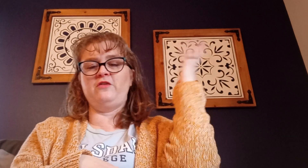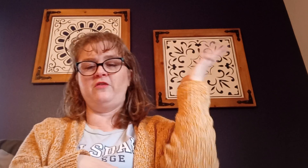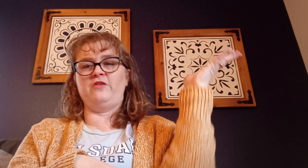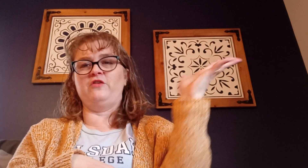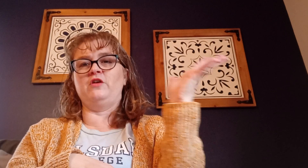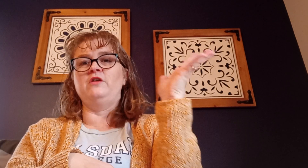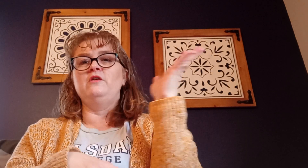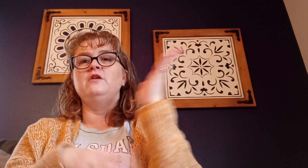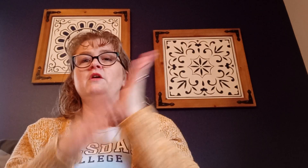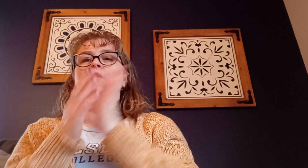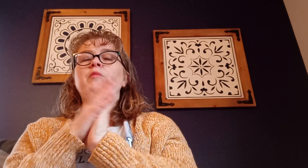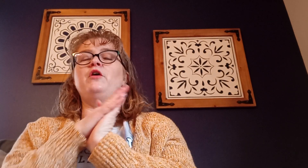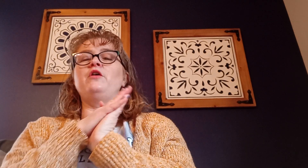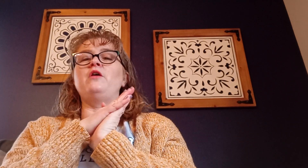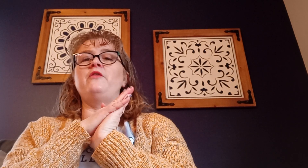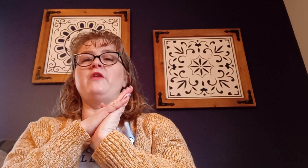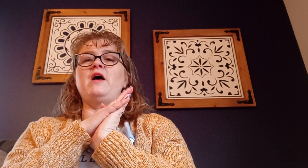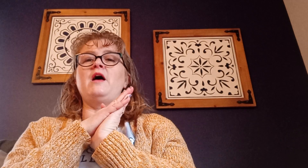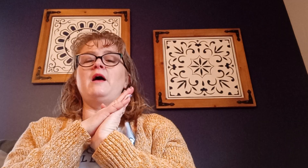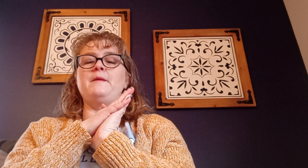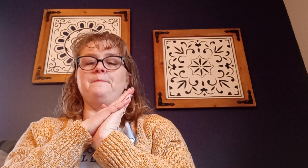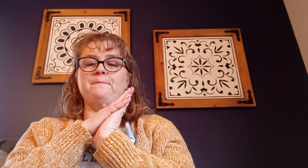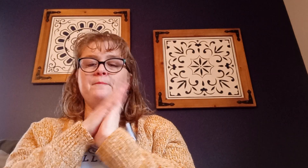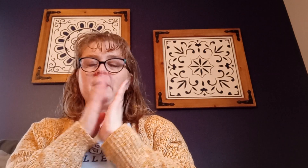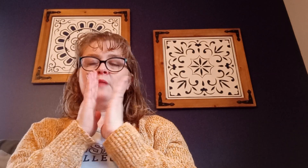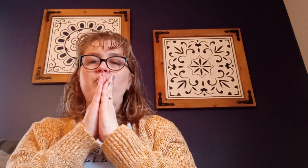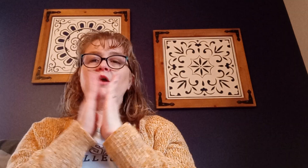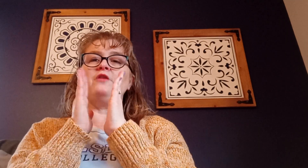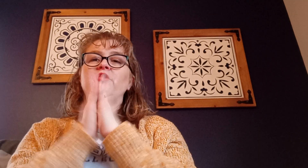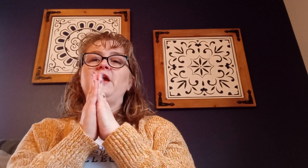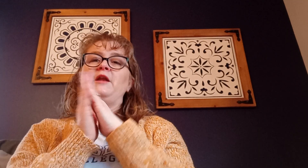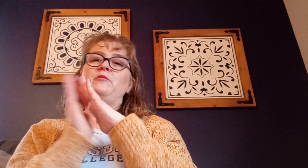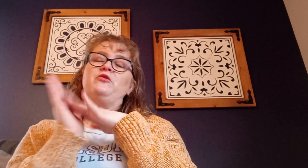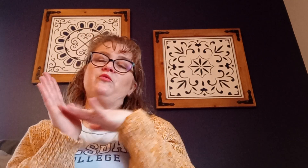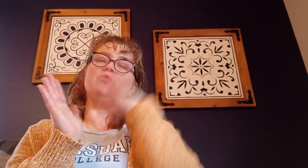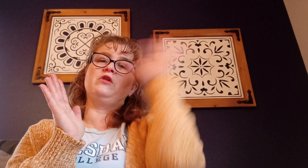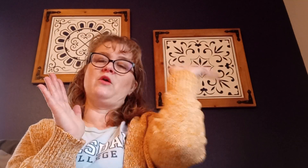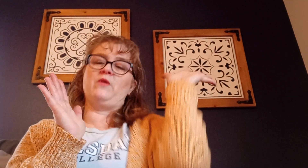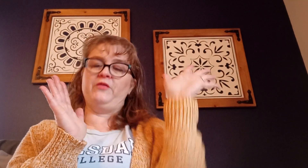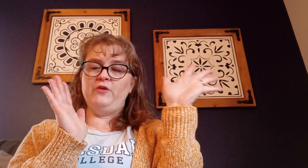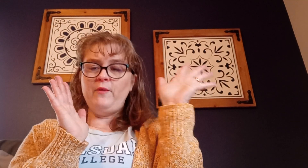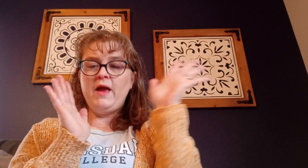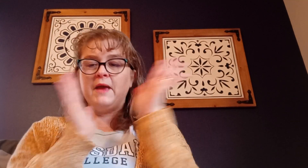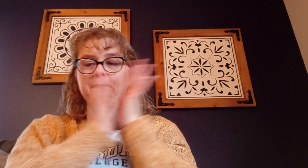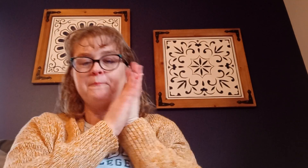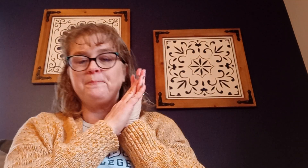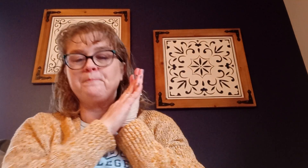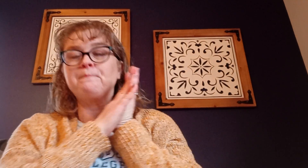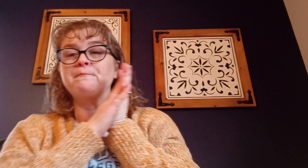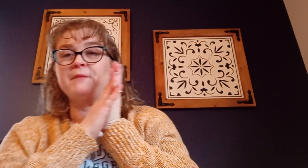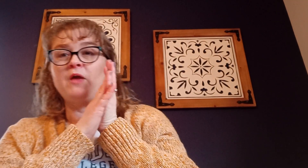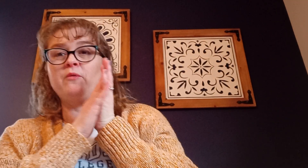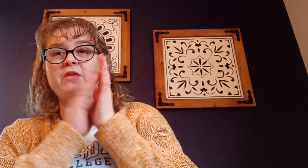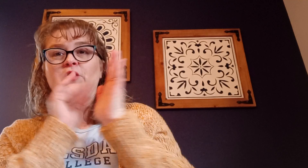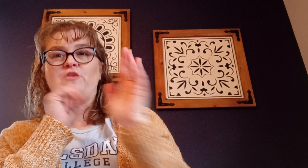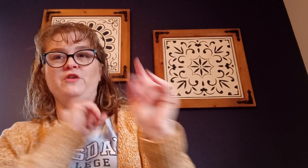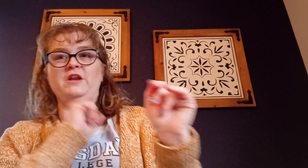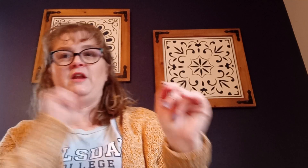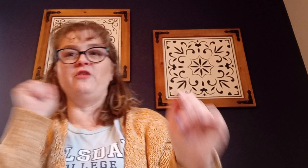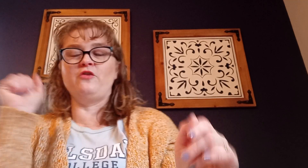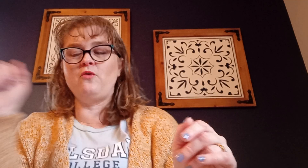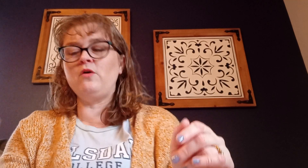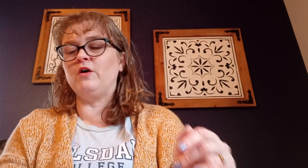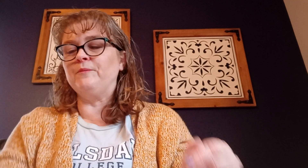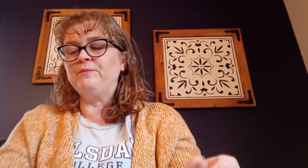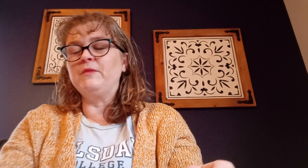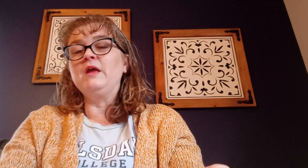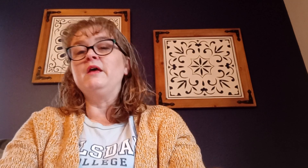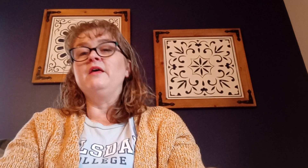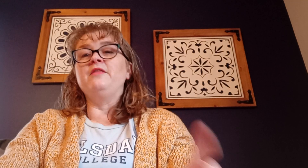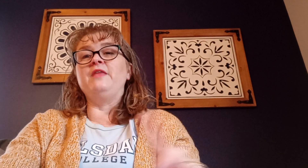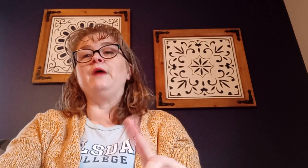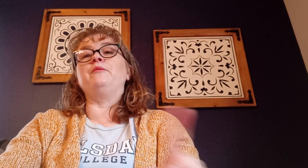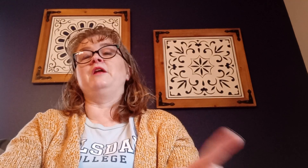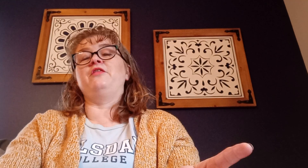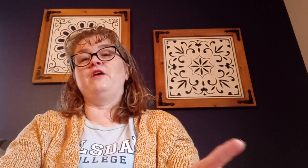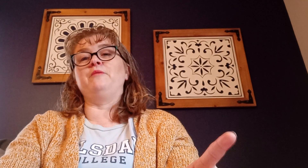and then the predator animals will go on their way without hurting the coral. That one I thought was